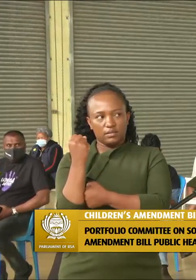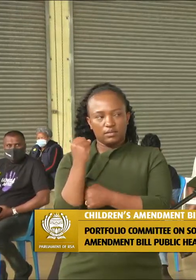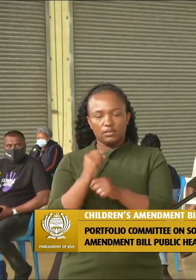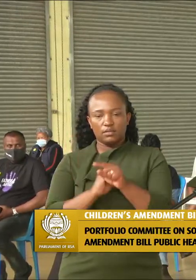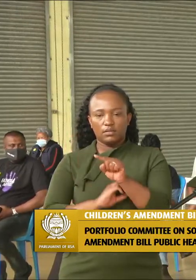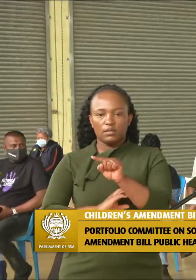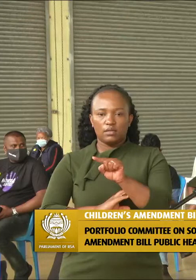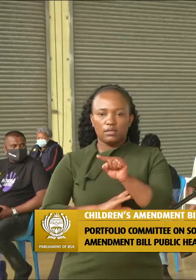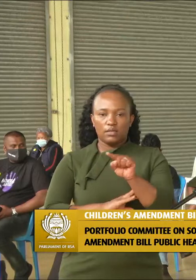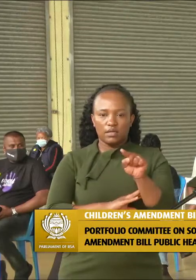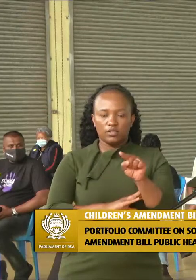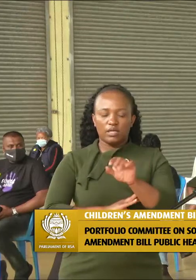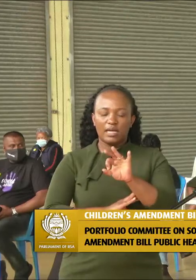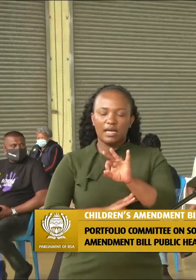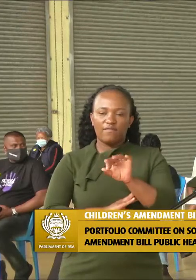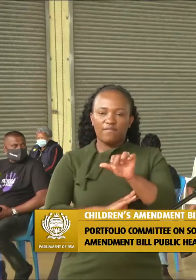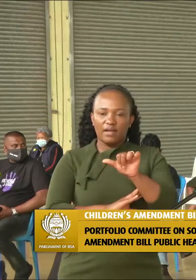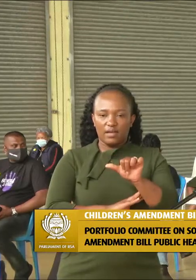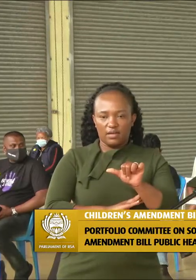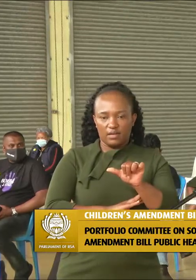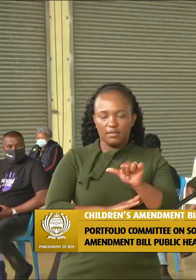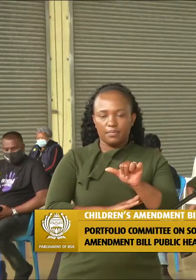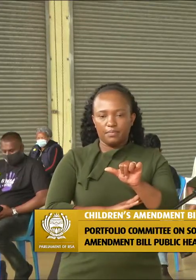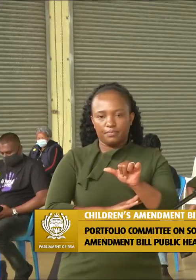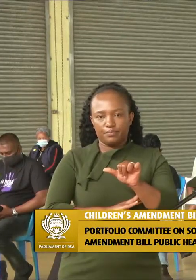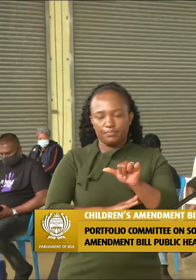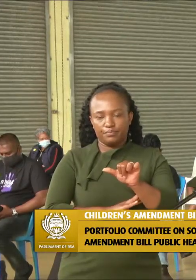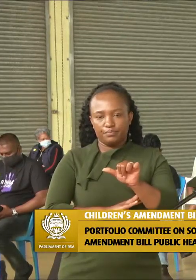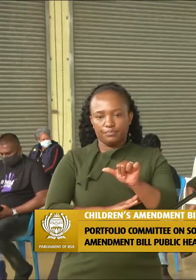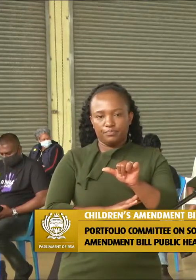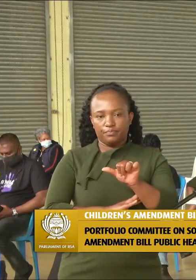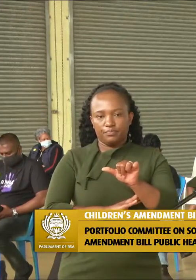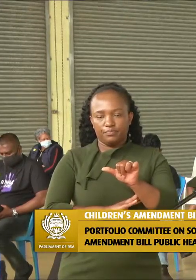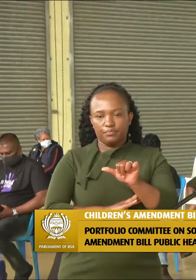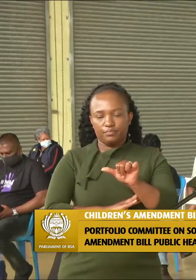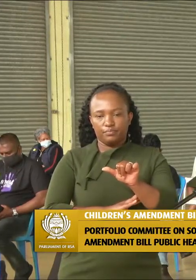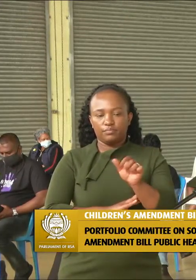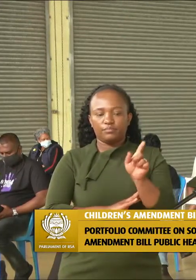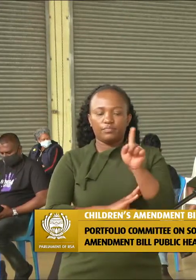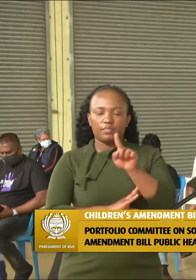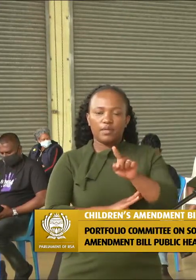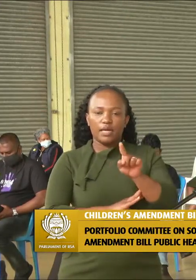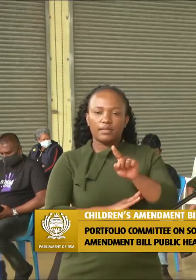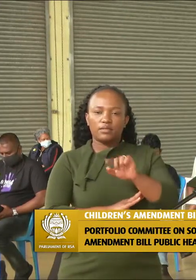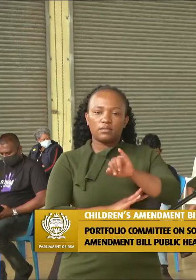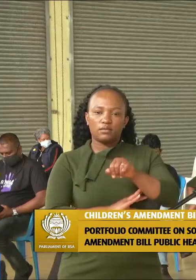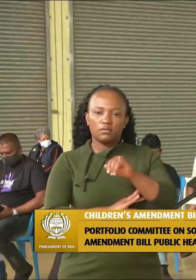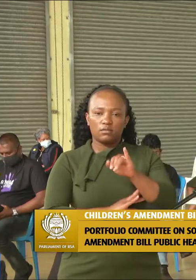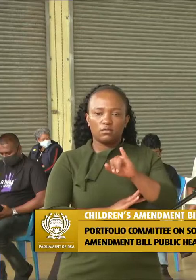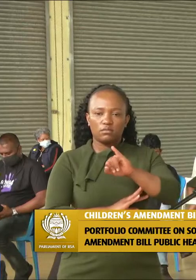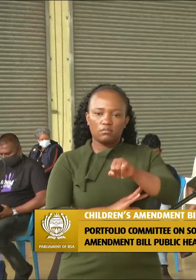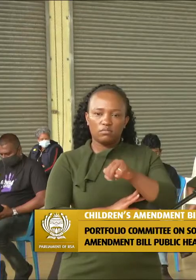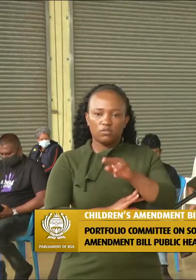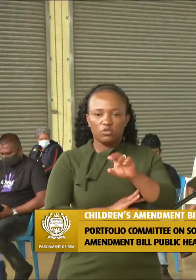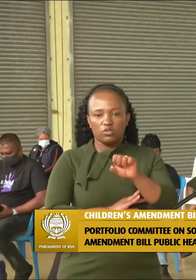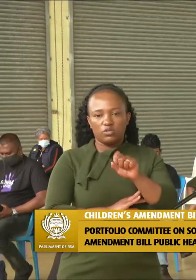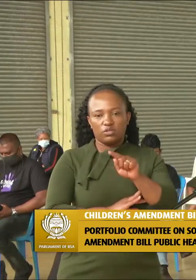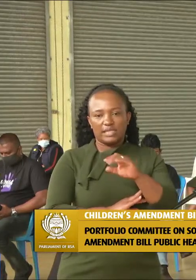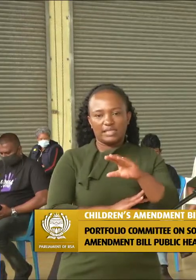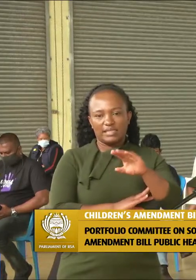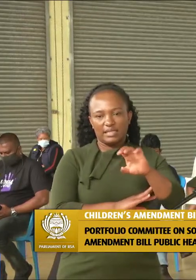dash FA dash FA at justice